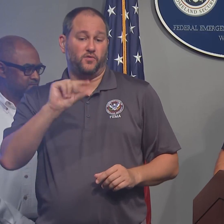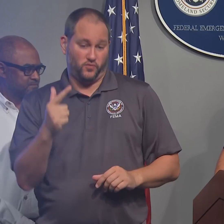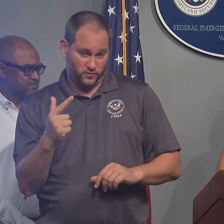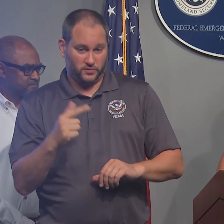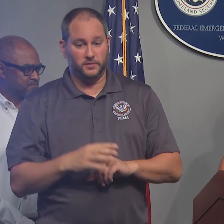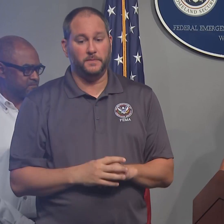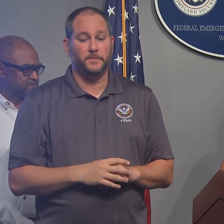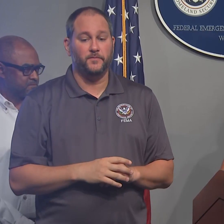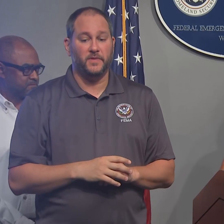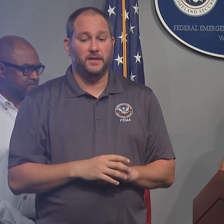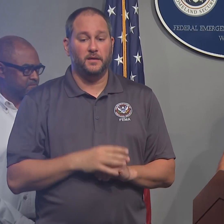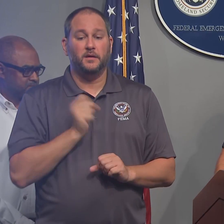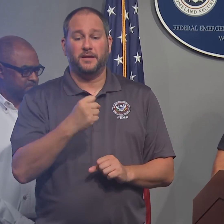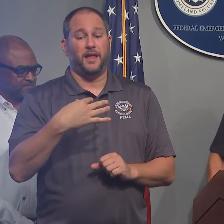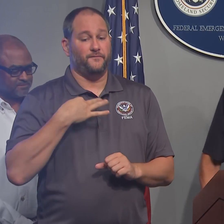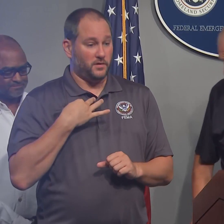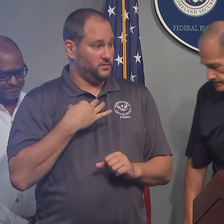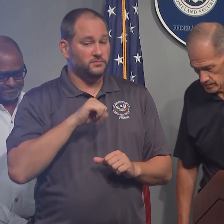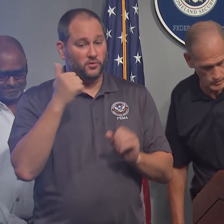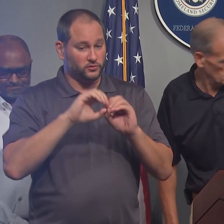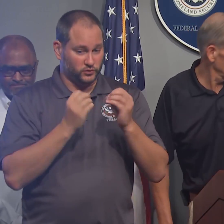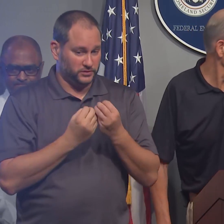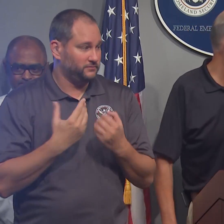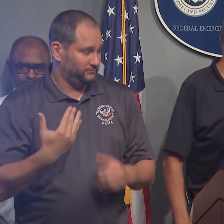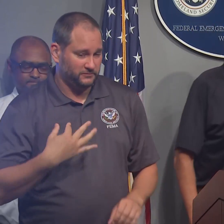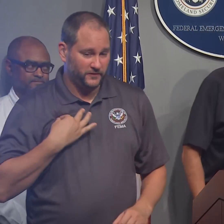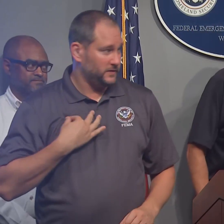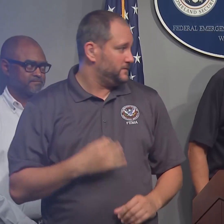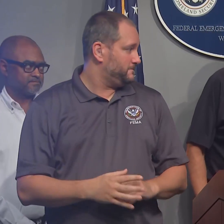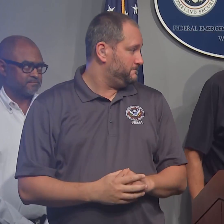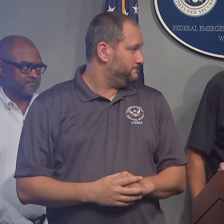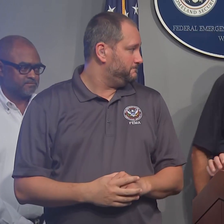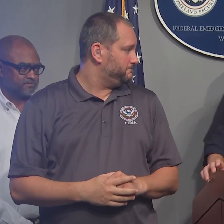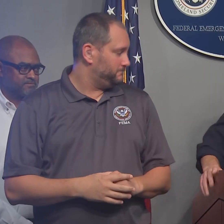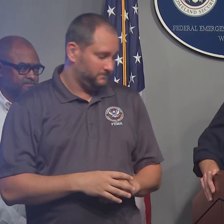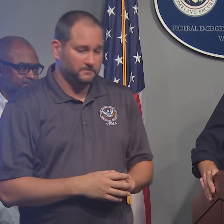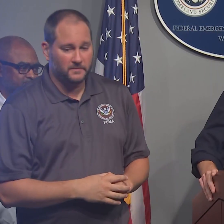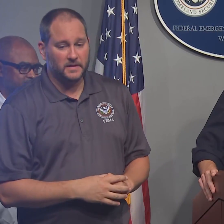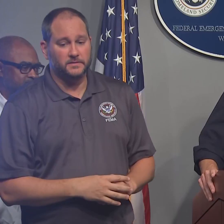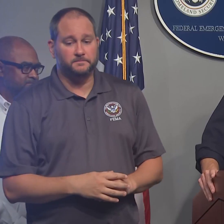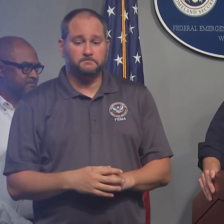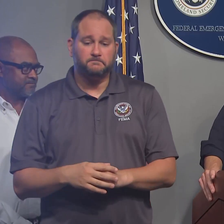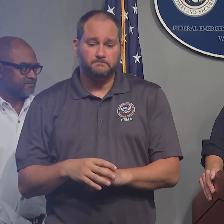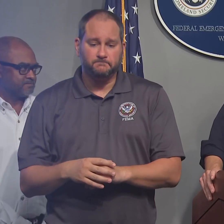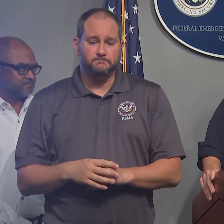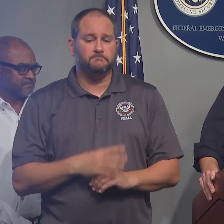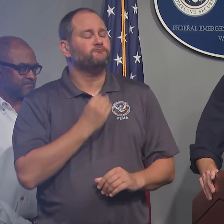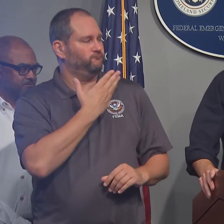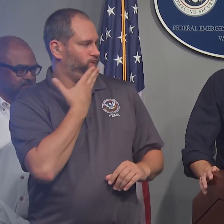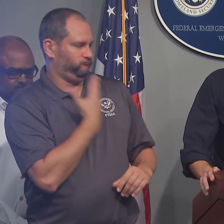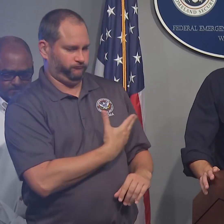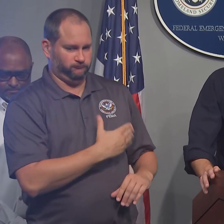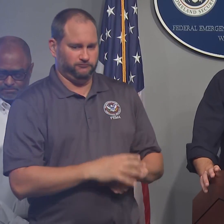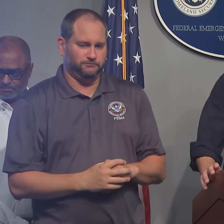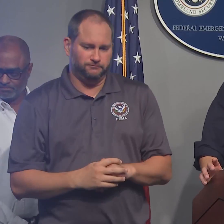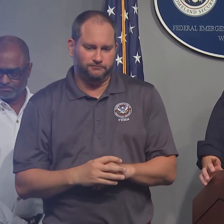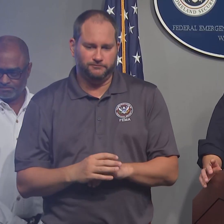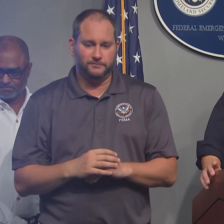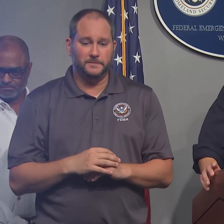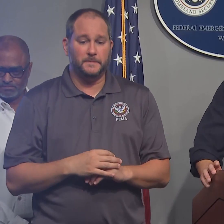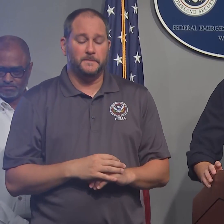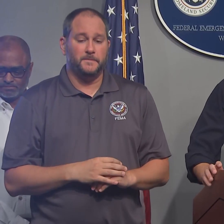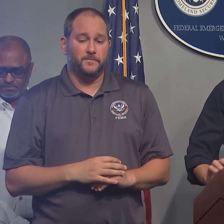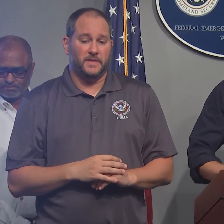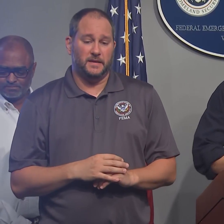choose to volunteer with. Thank you. All right. And folks, one of the most powerful arms of the